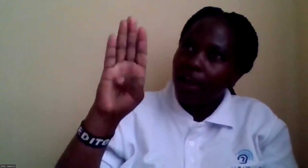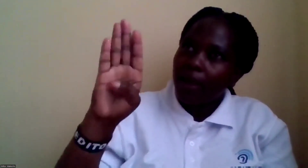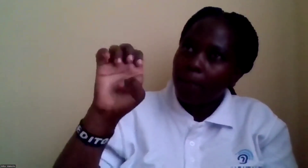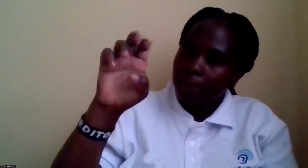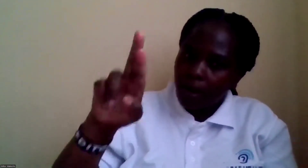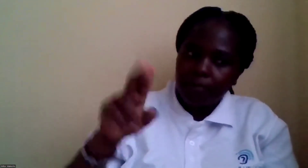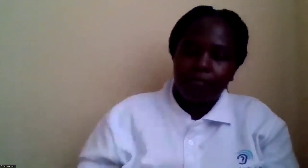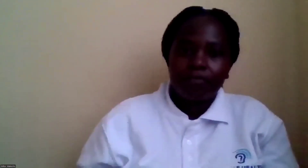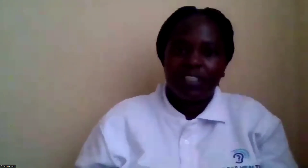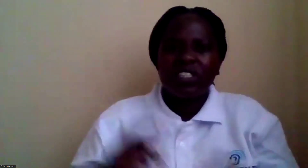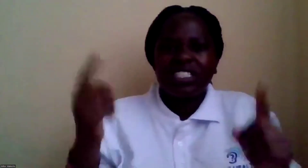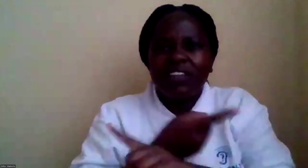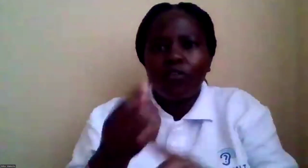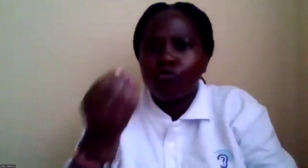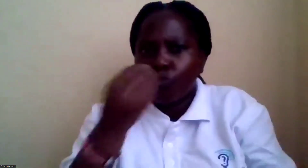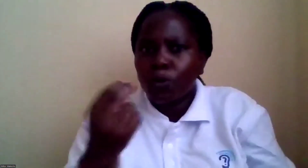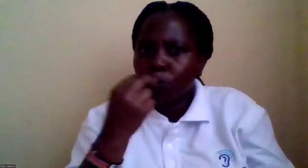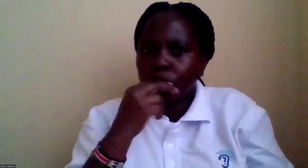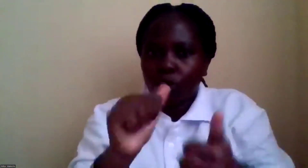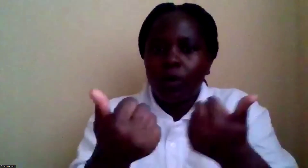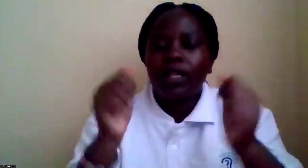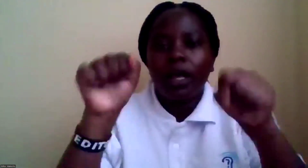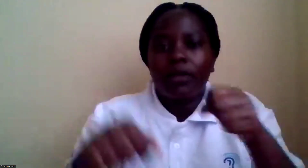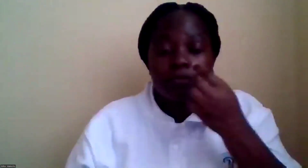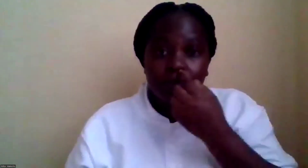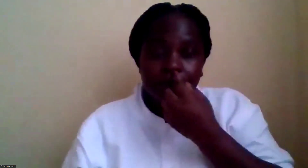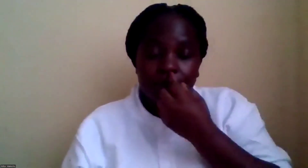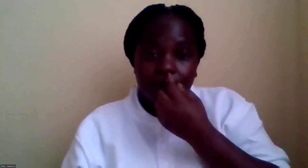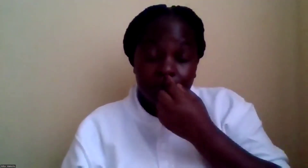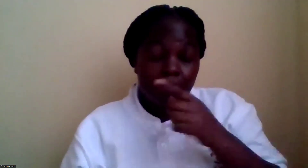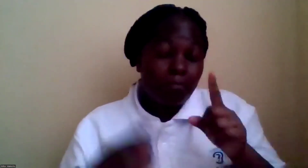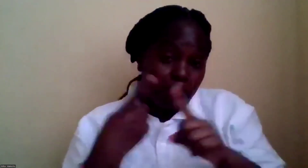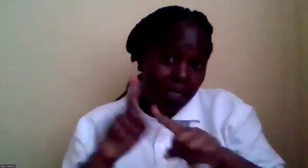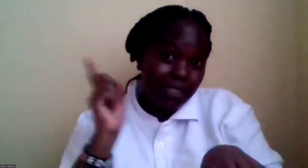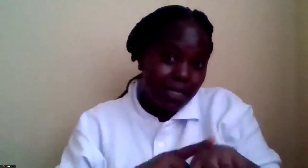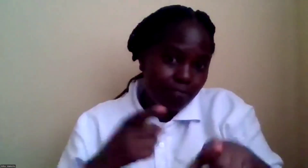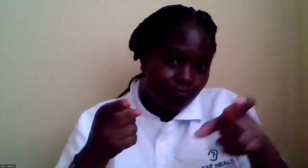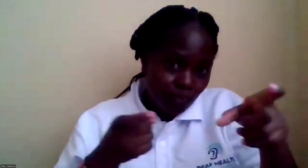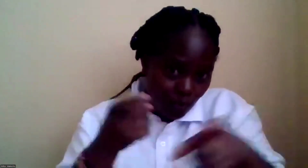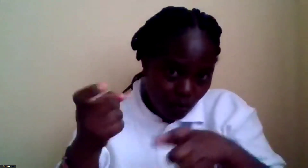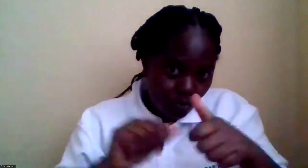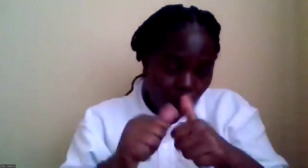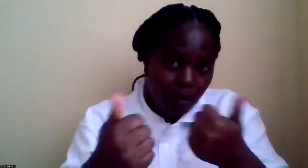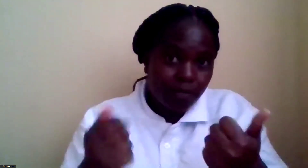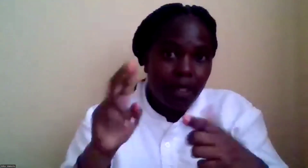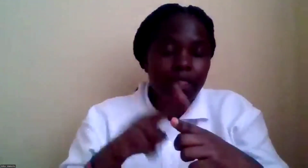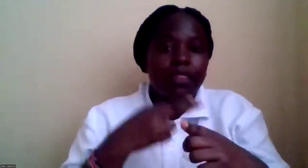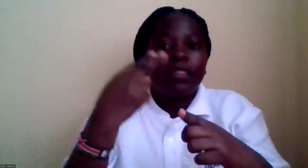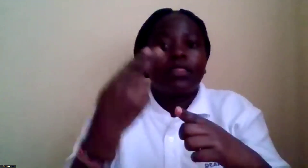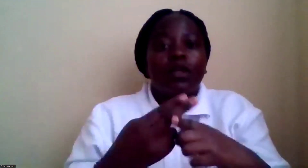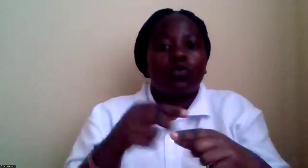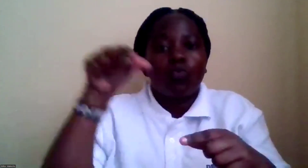everything balances out well. But when it is well managed, right, that you're taking good quality